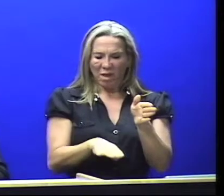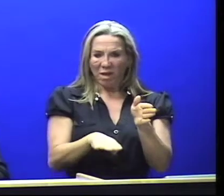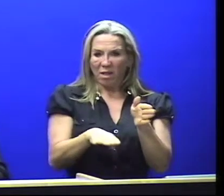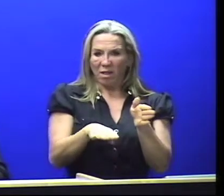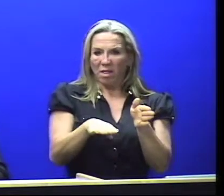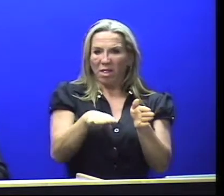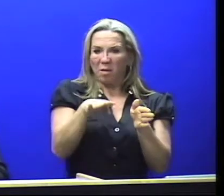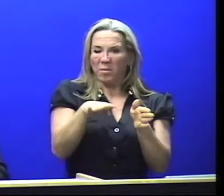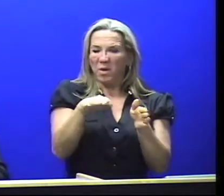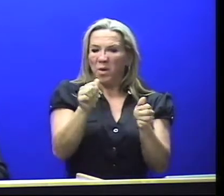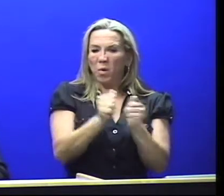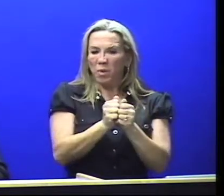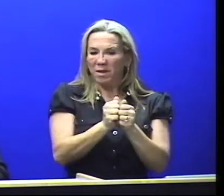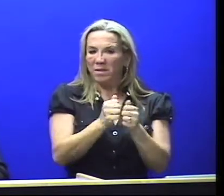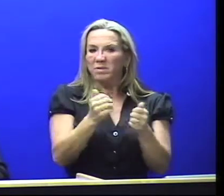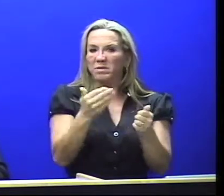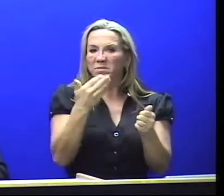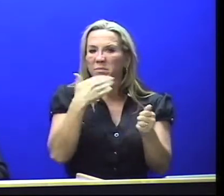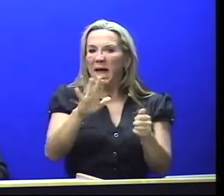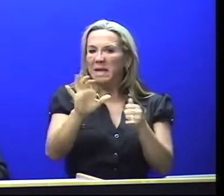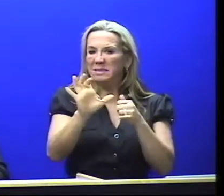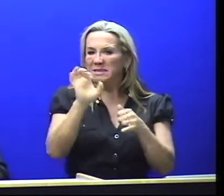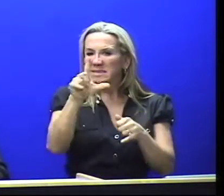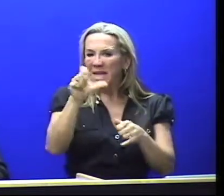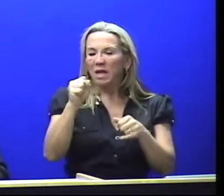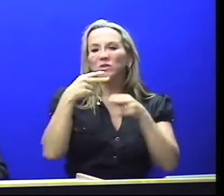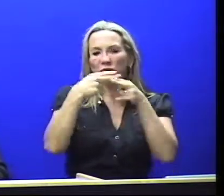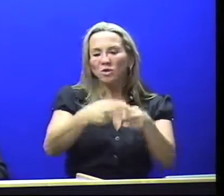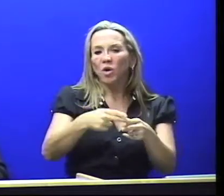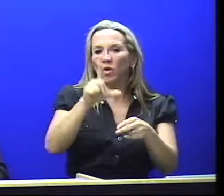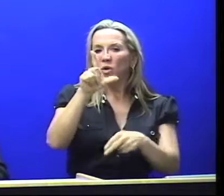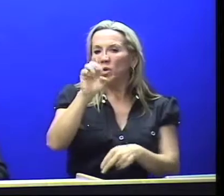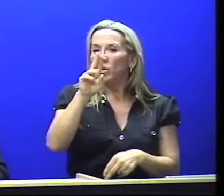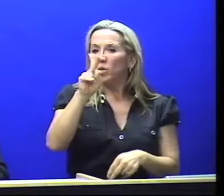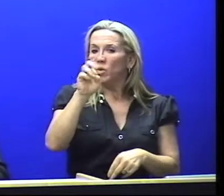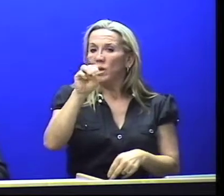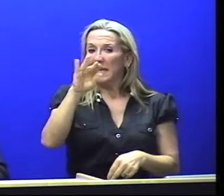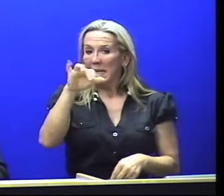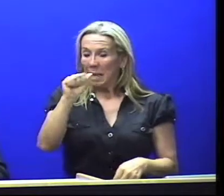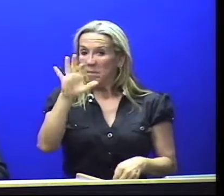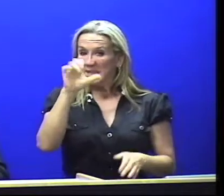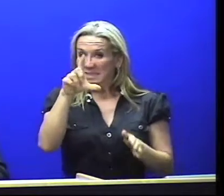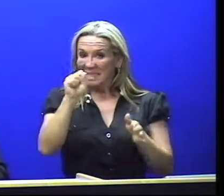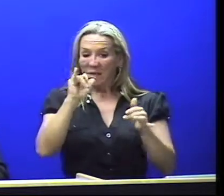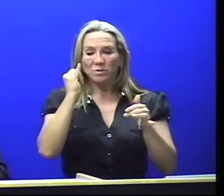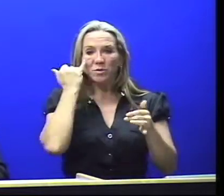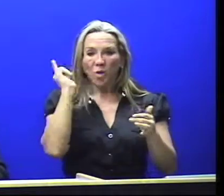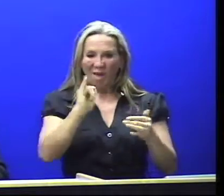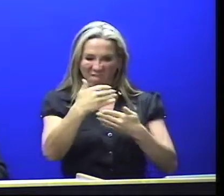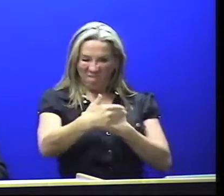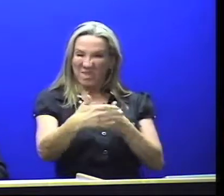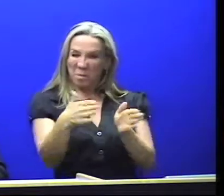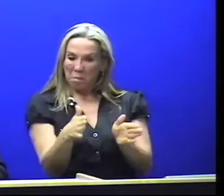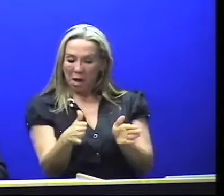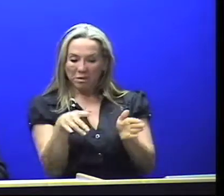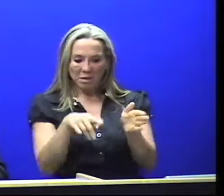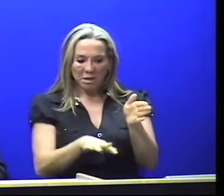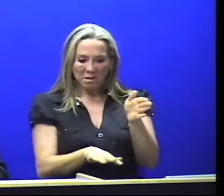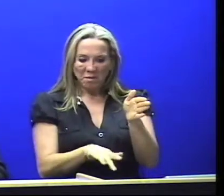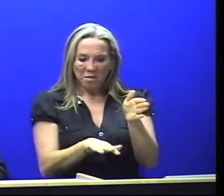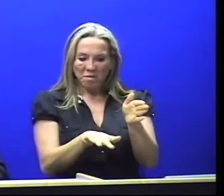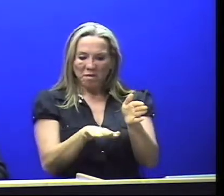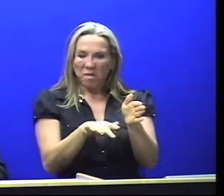with leukemia cells, the bad cancer cells. And as the box becomes more and